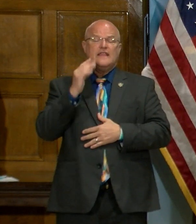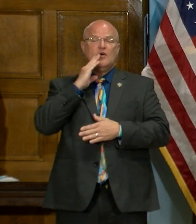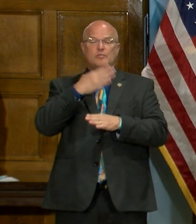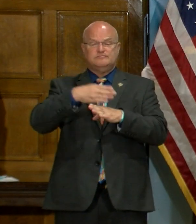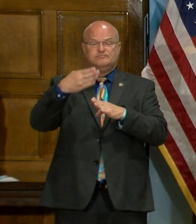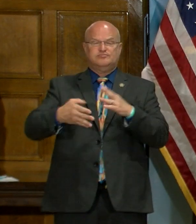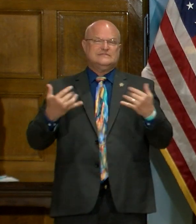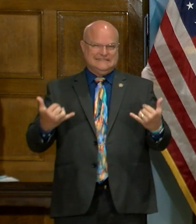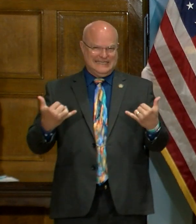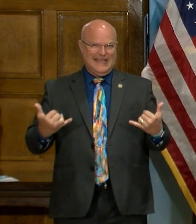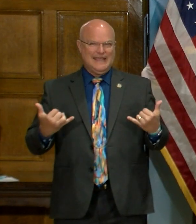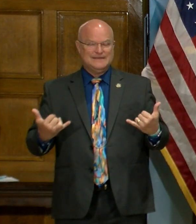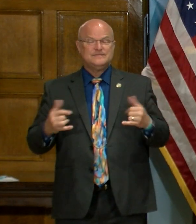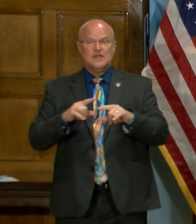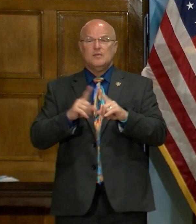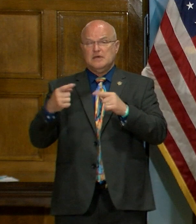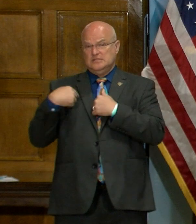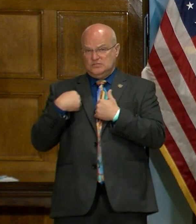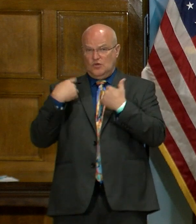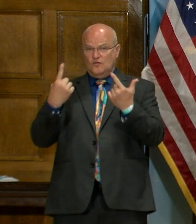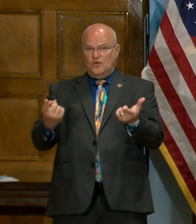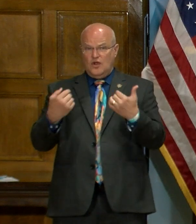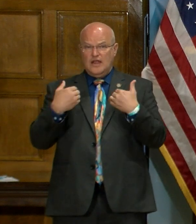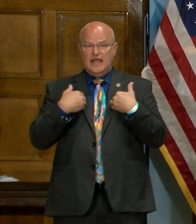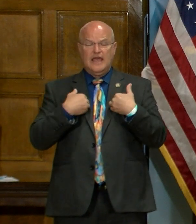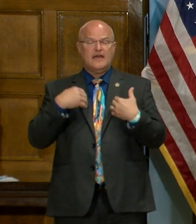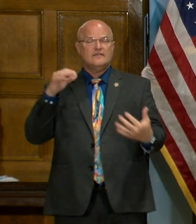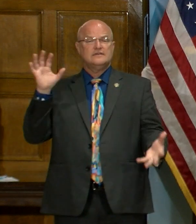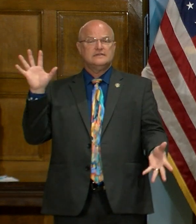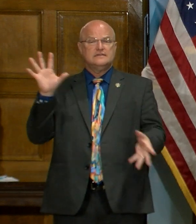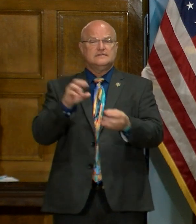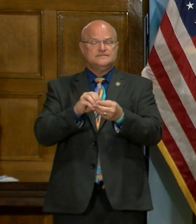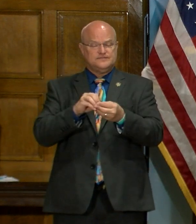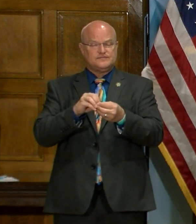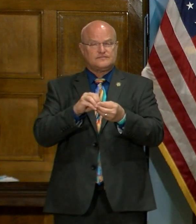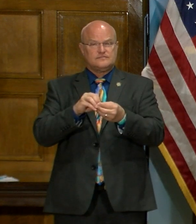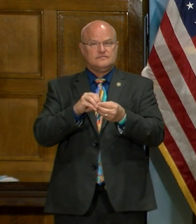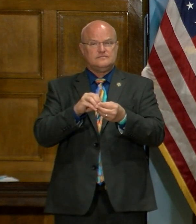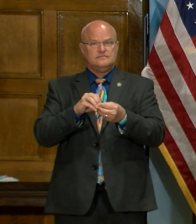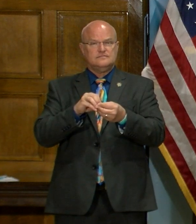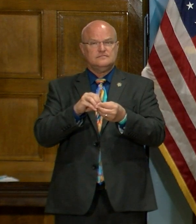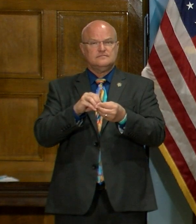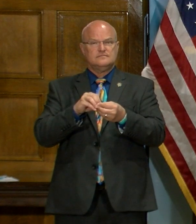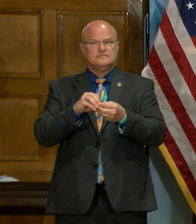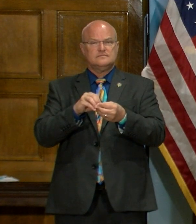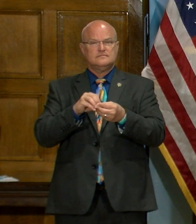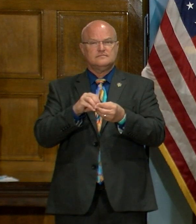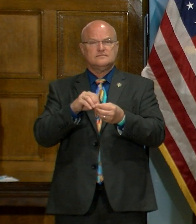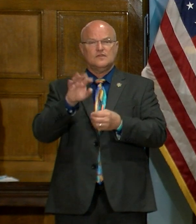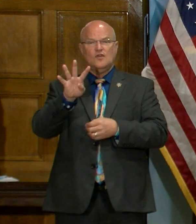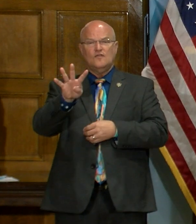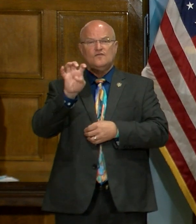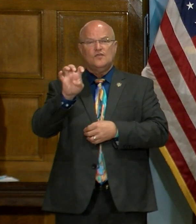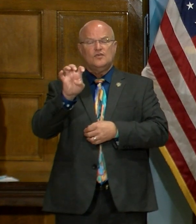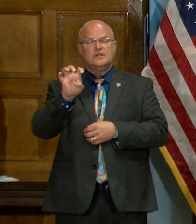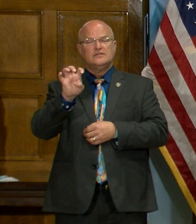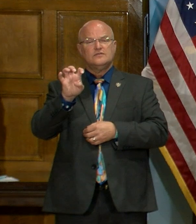concluded today. But so far we have a total of